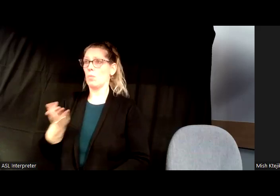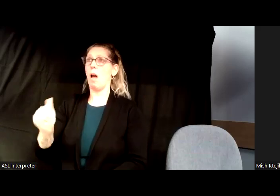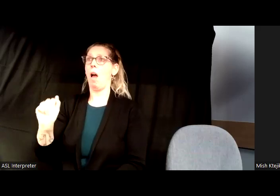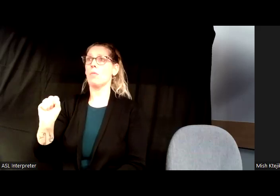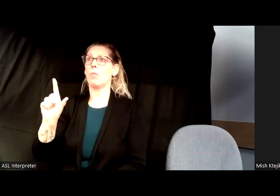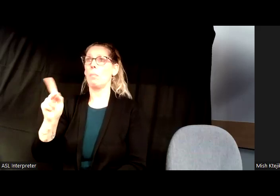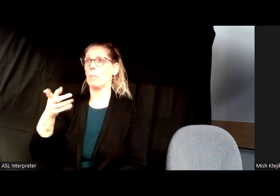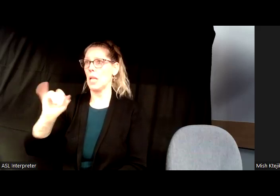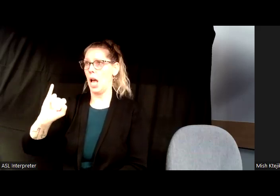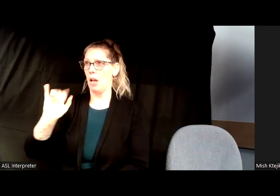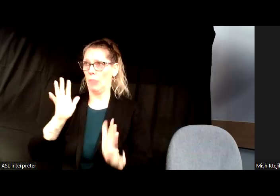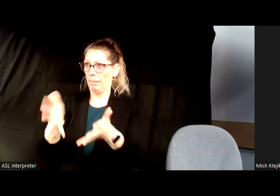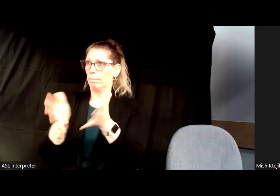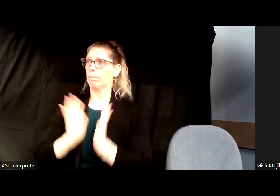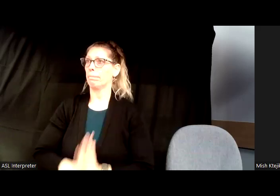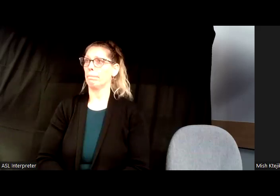I think we should just leave the ASL, yeah.